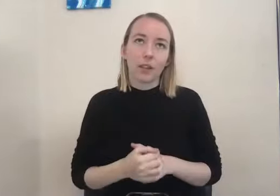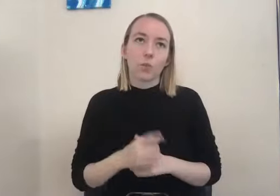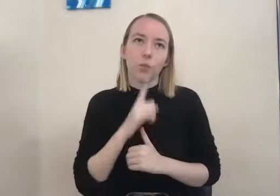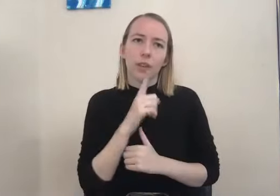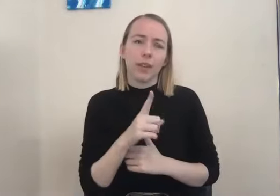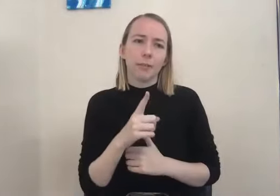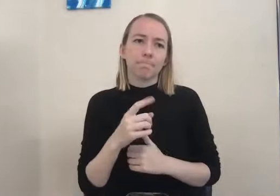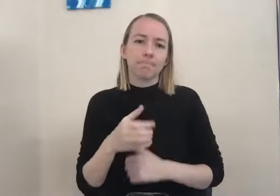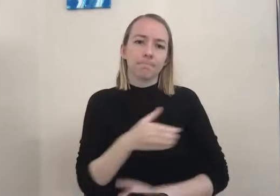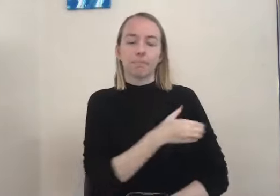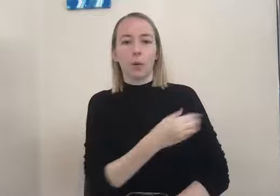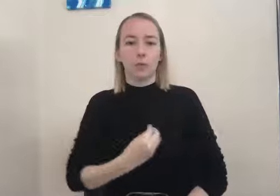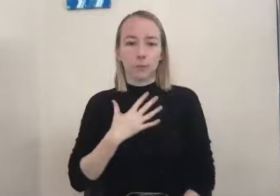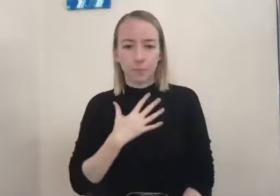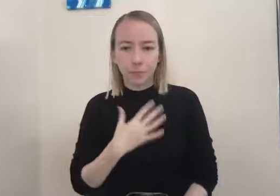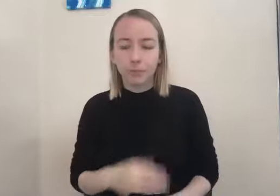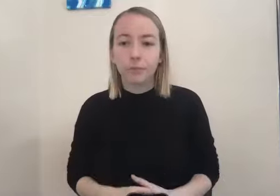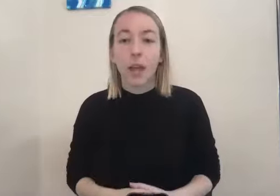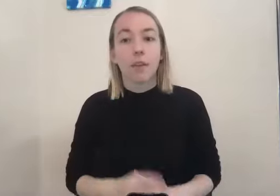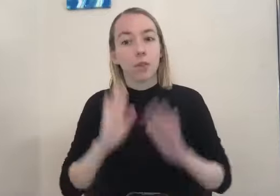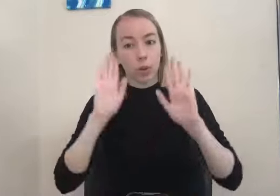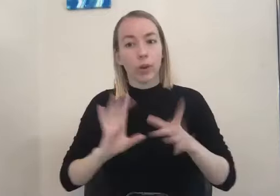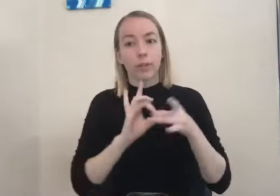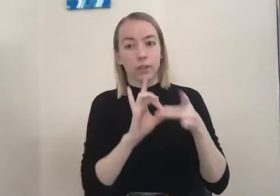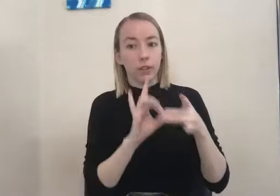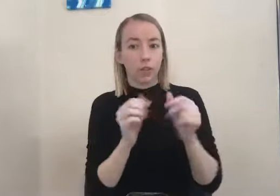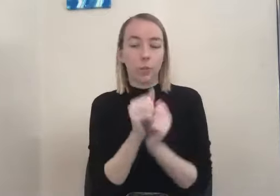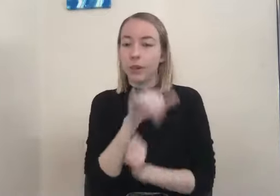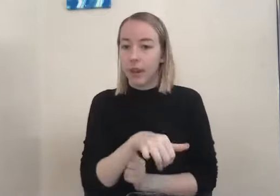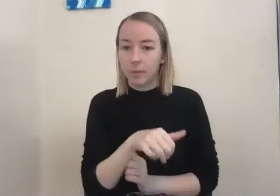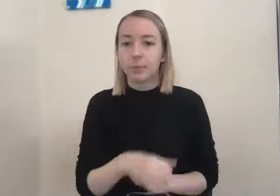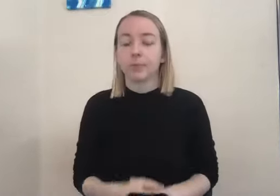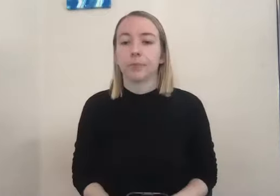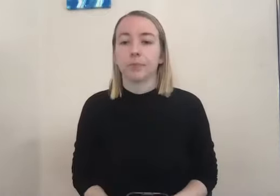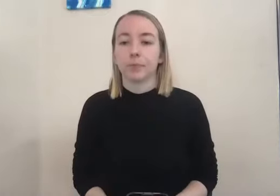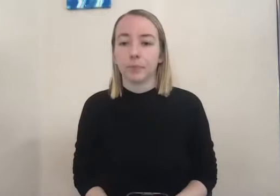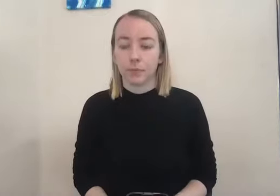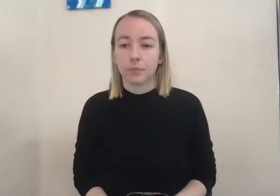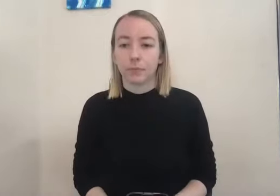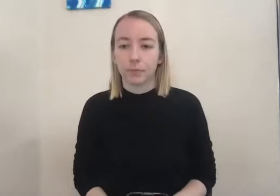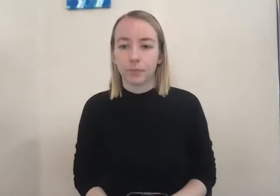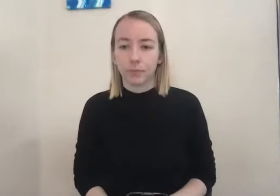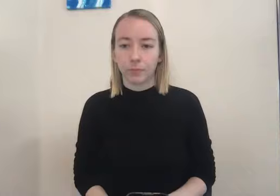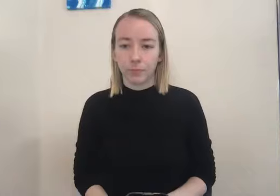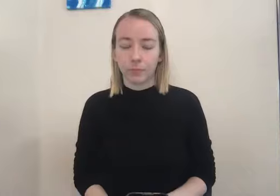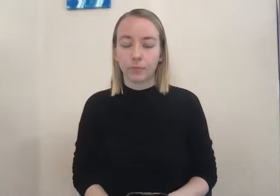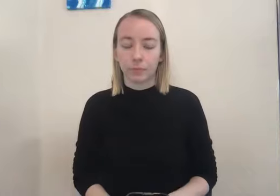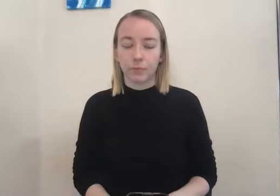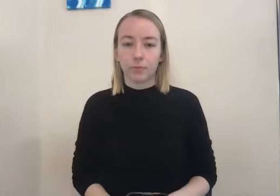good enough for me. So I have always got to thank Mary Pell for me moving forward on that. But the second time round, that's